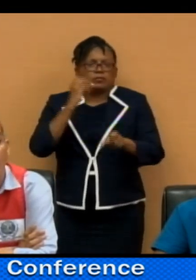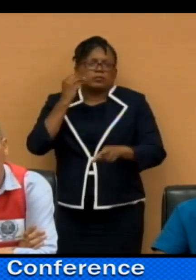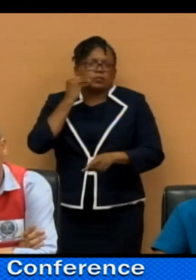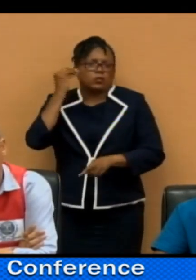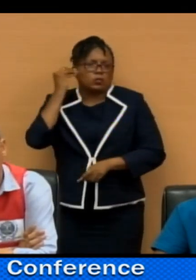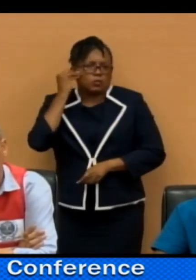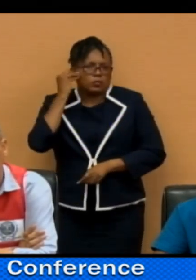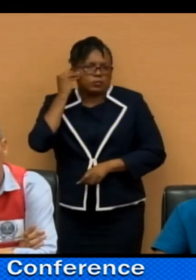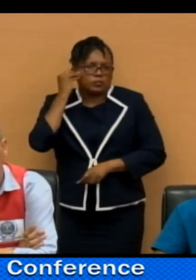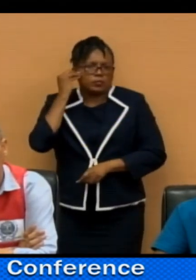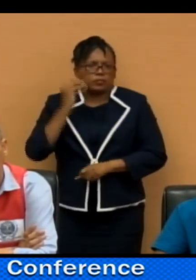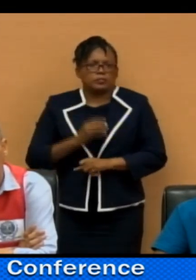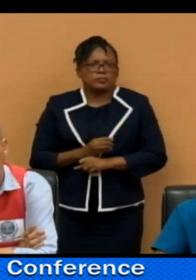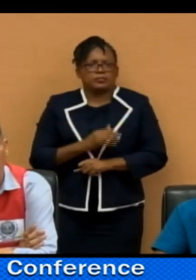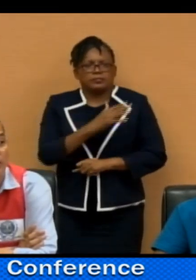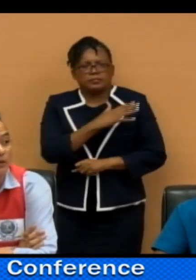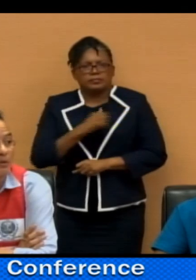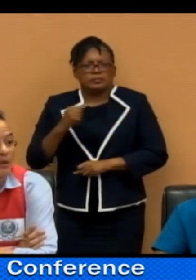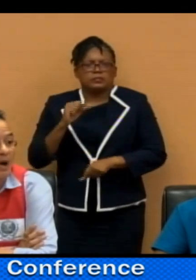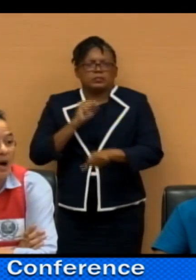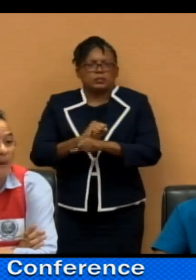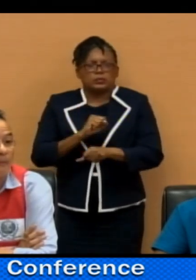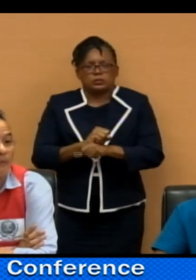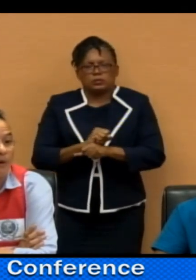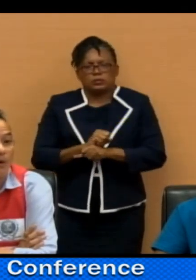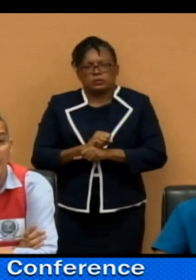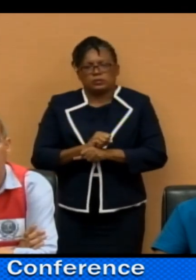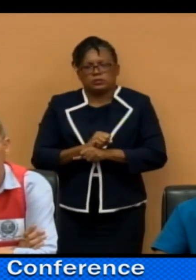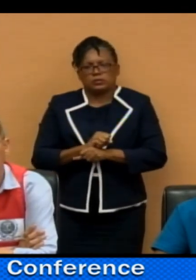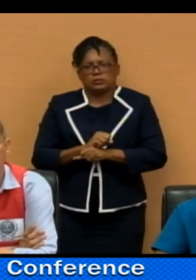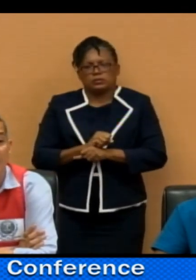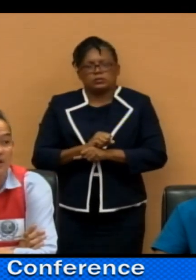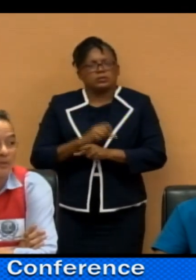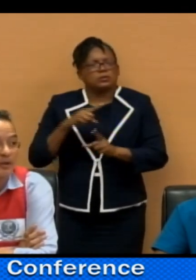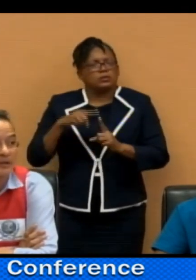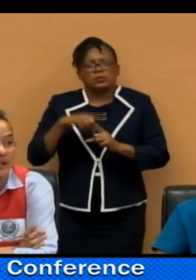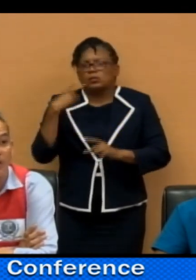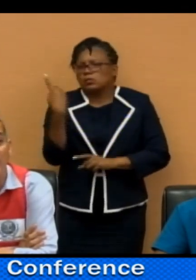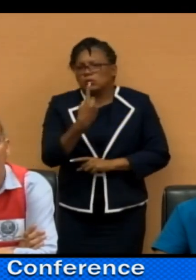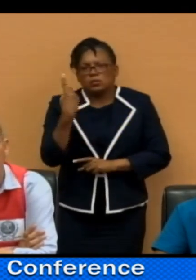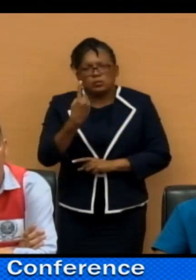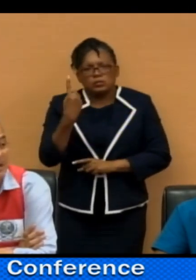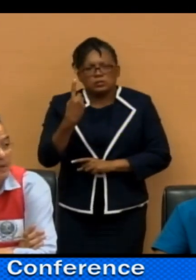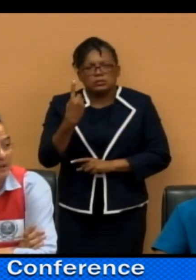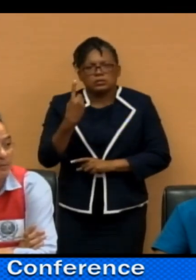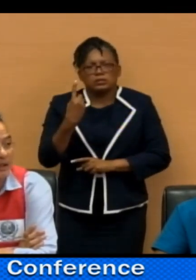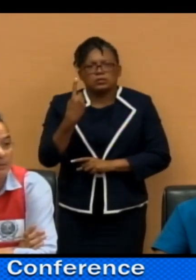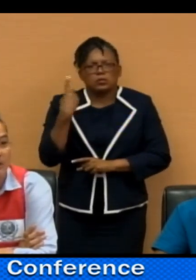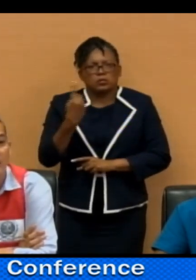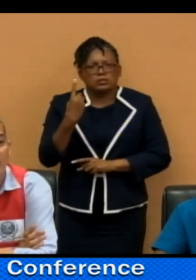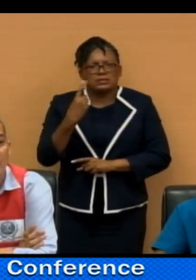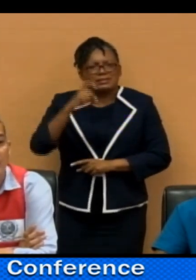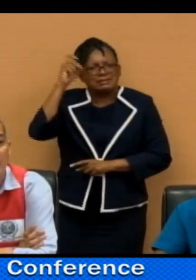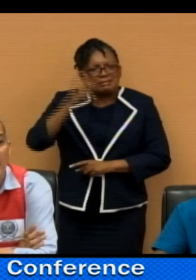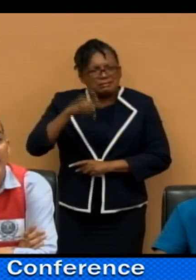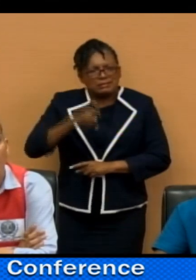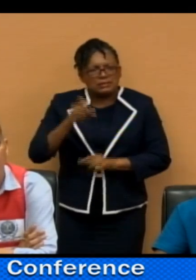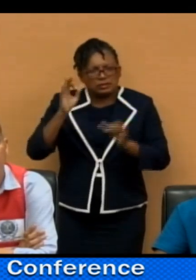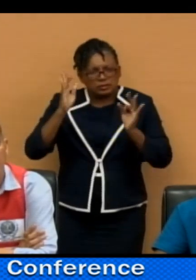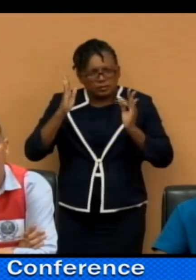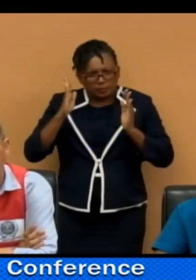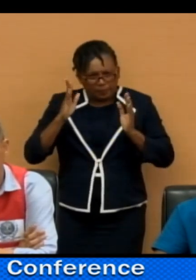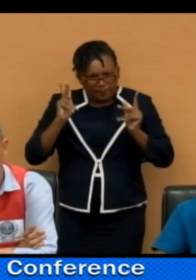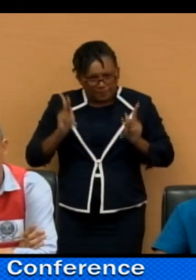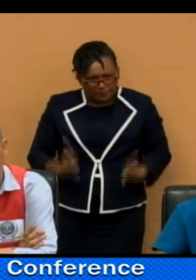and also work to only essential personnel, or as minimum as possible, and